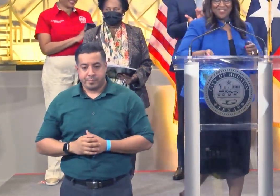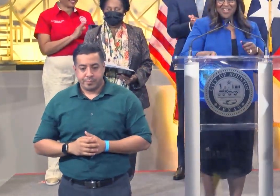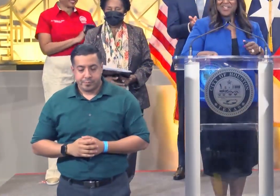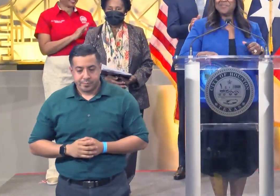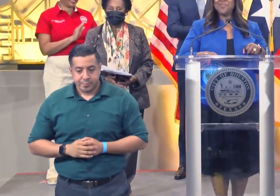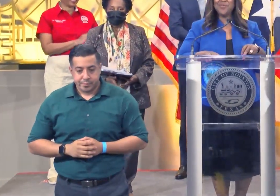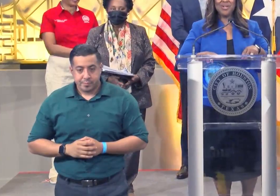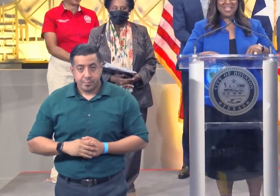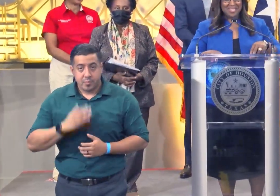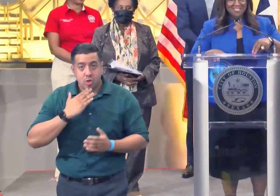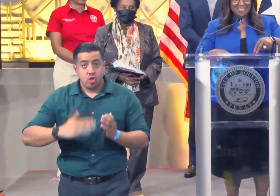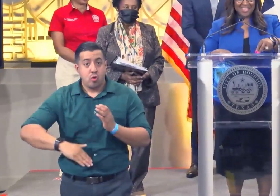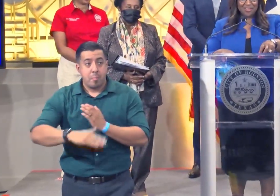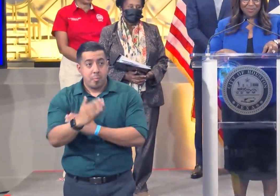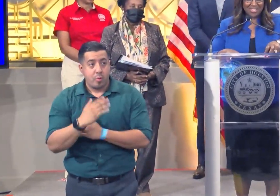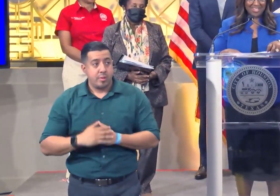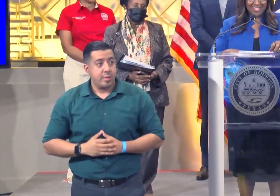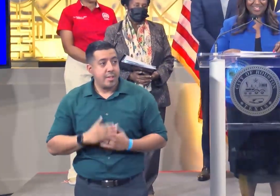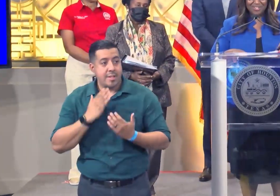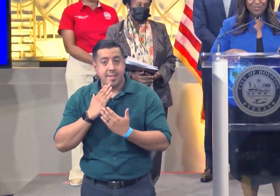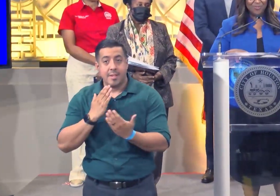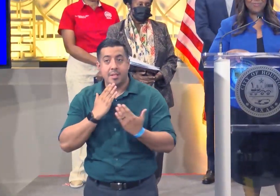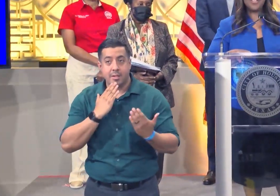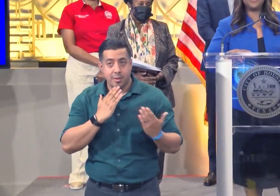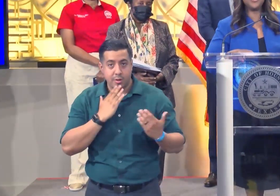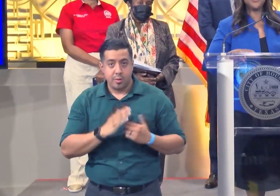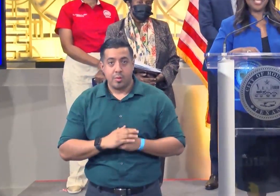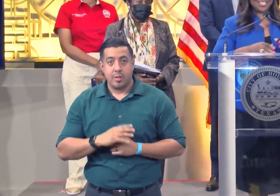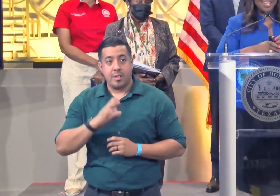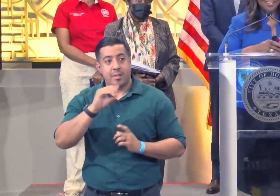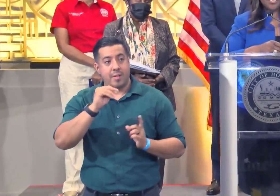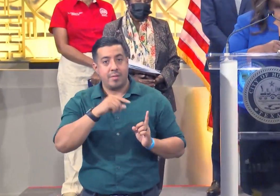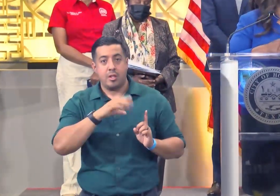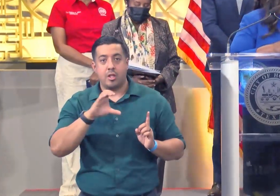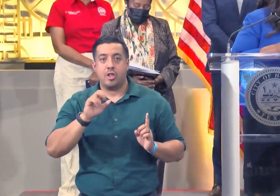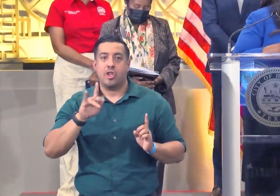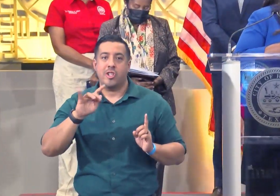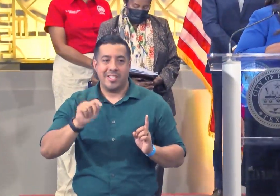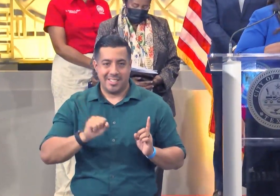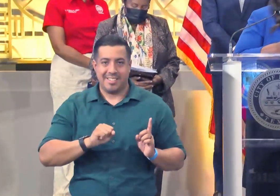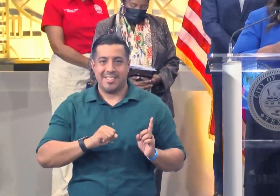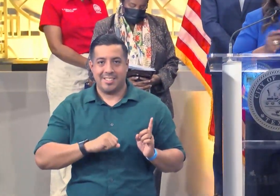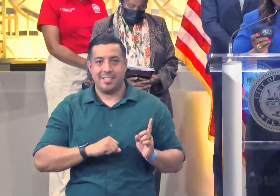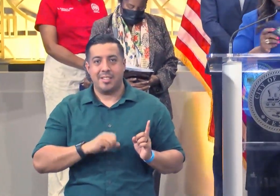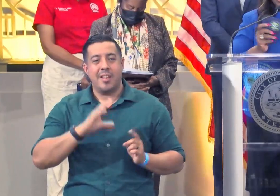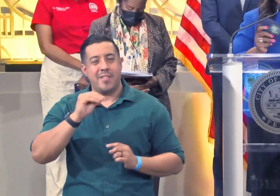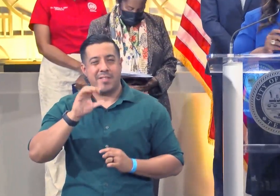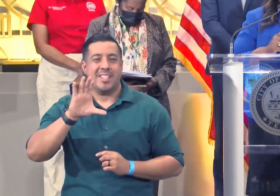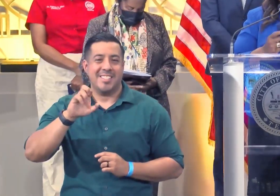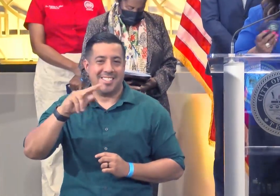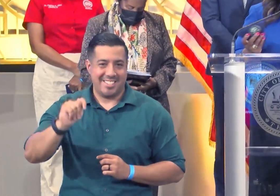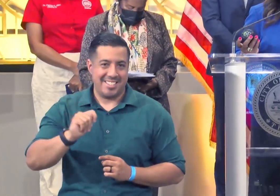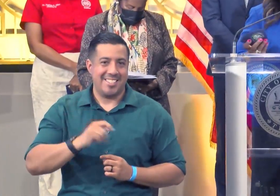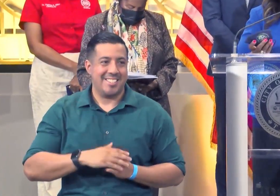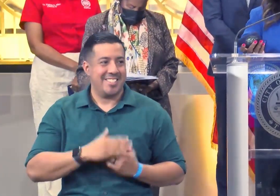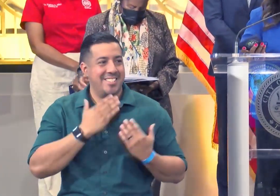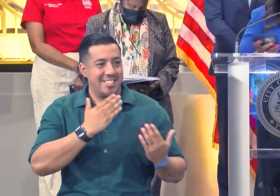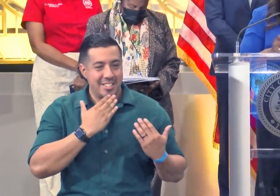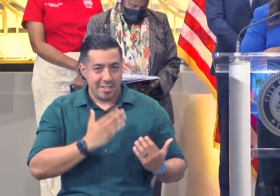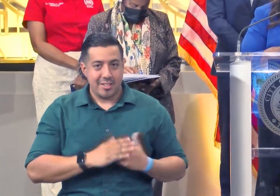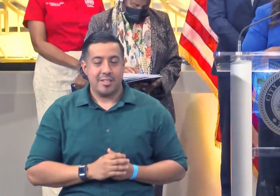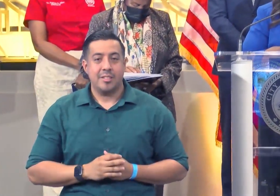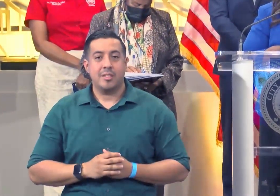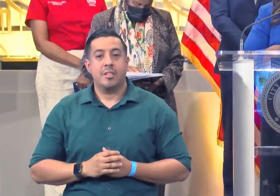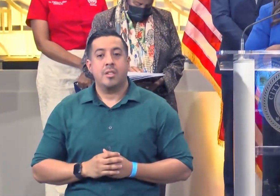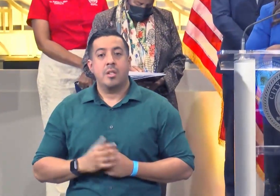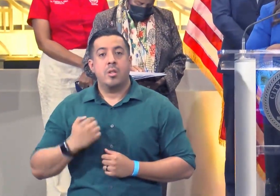Thank you. Good morning. Thank you again to 50 Curtis Jackson. They say 50 said Curtis Jackson. Curtis